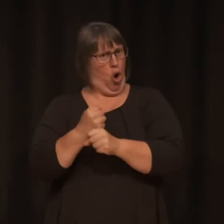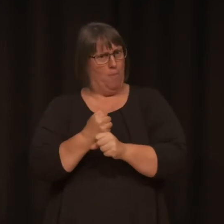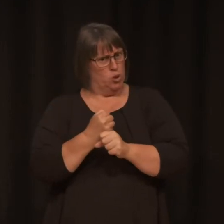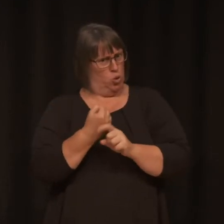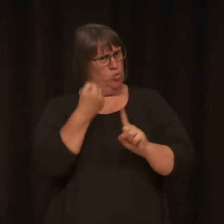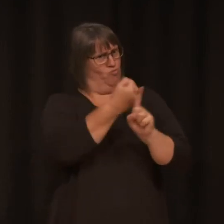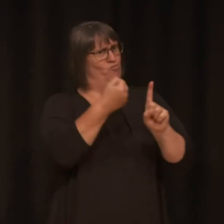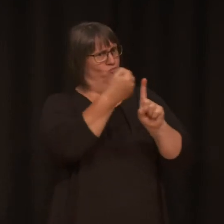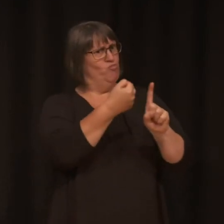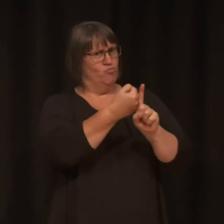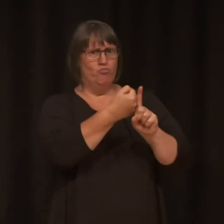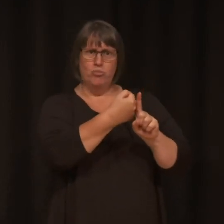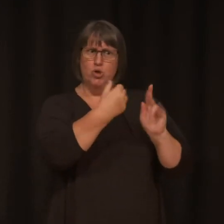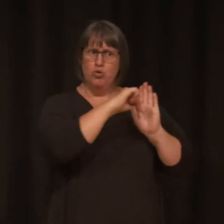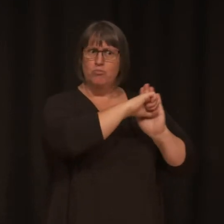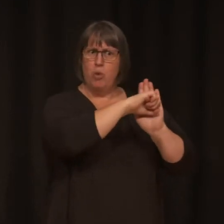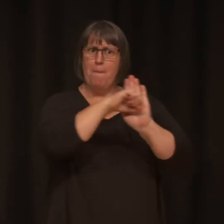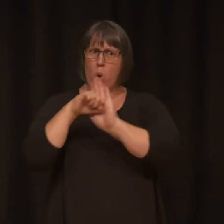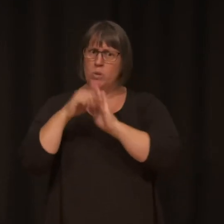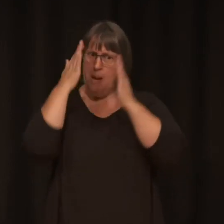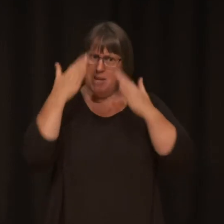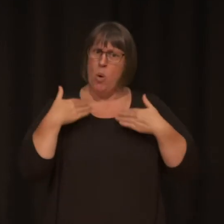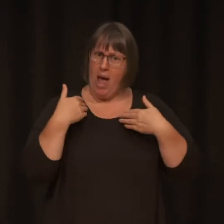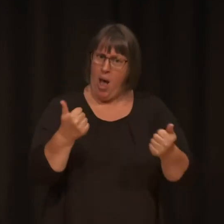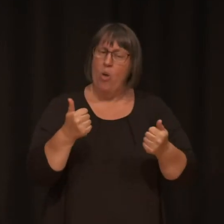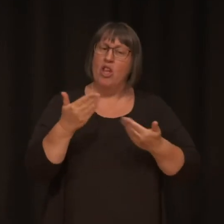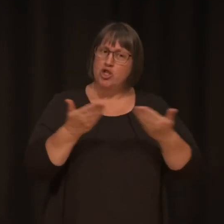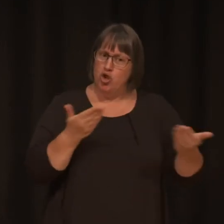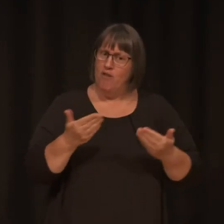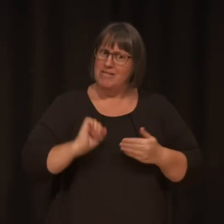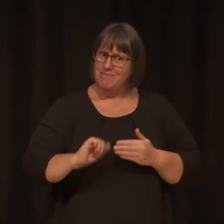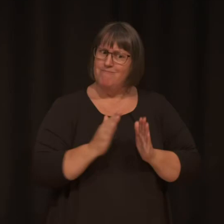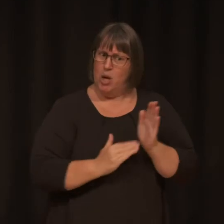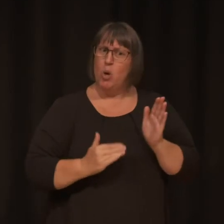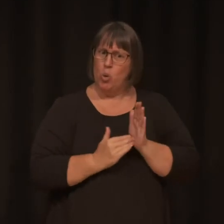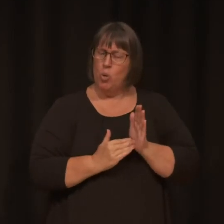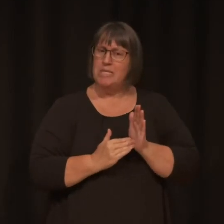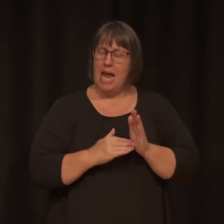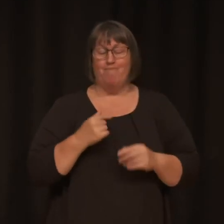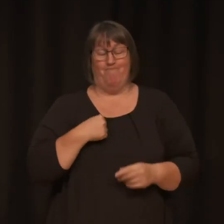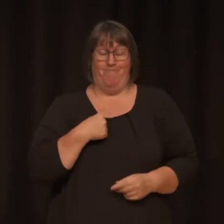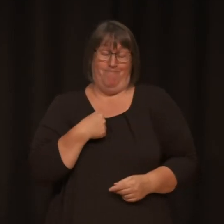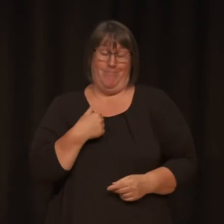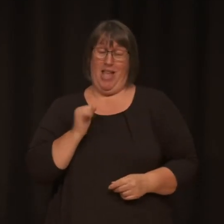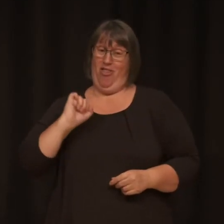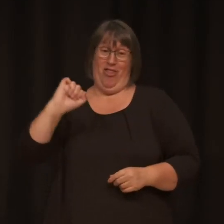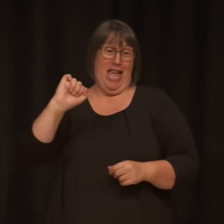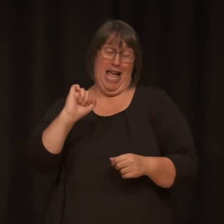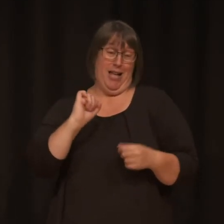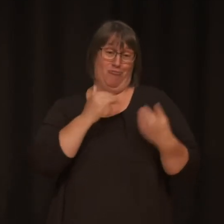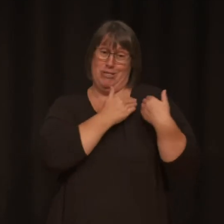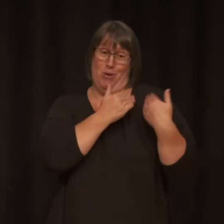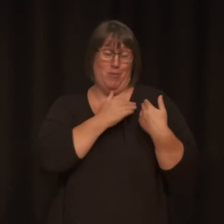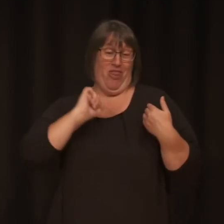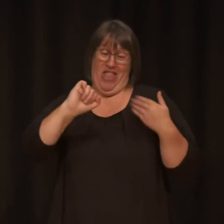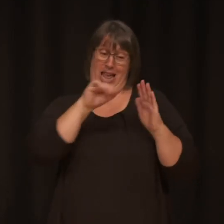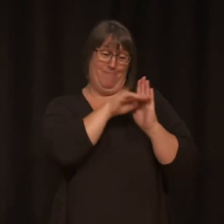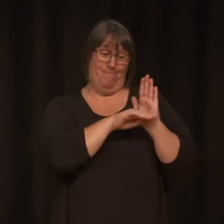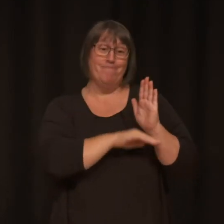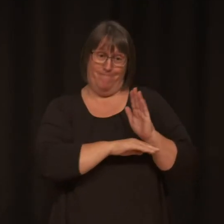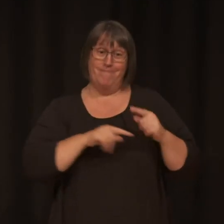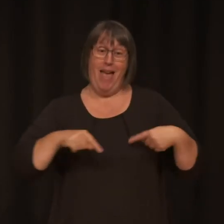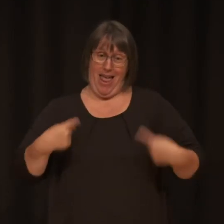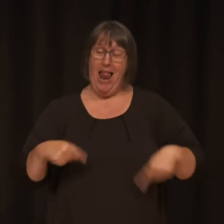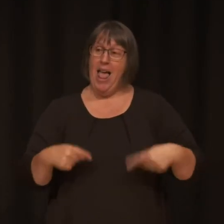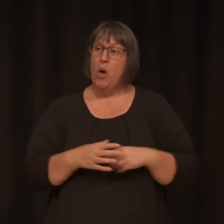advocate around mental health services and mental health provision in New Zealand, and I would expect them to do so. Does your government believe